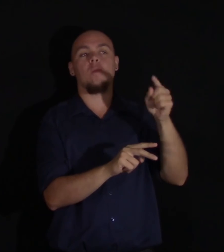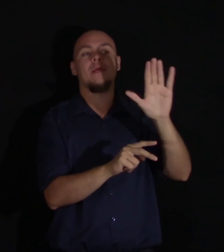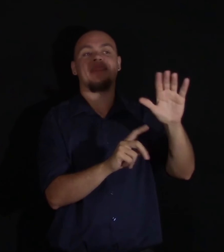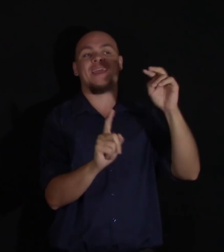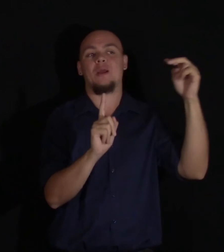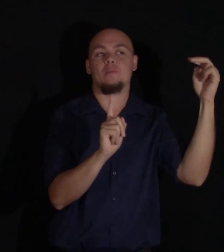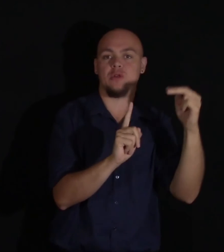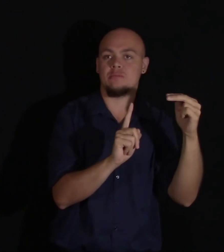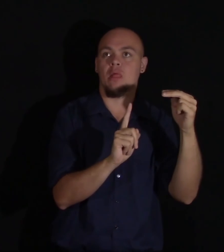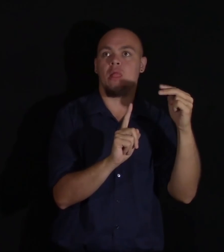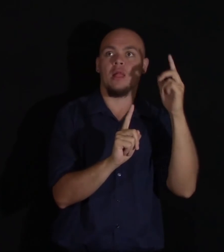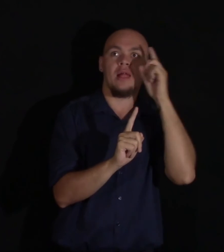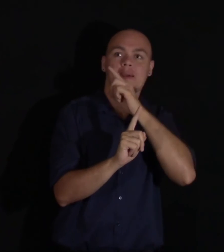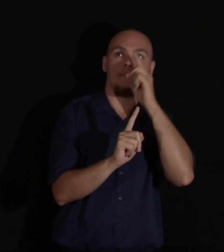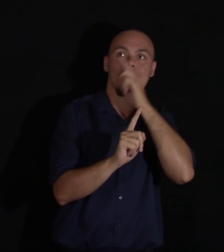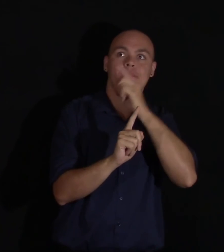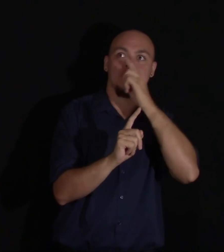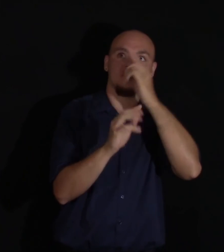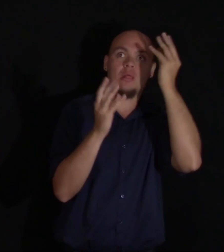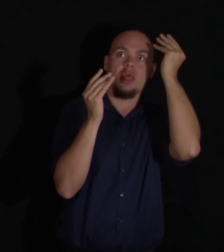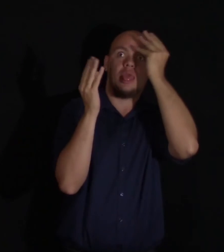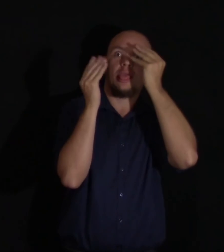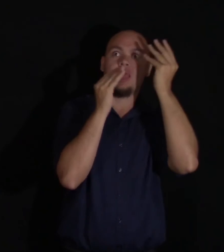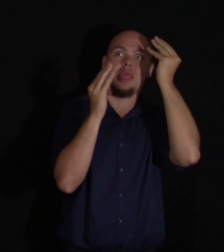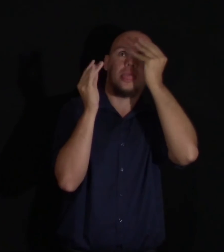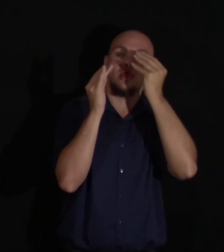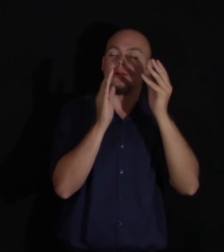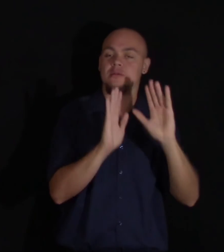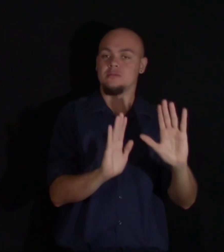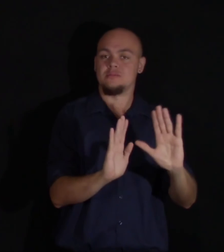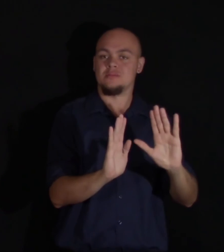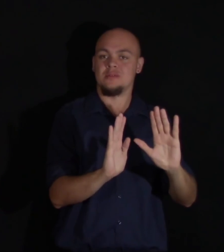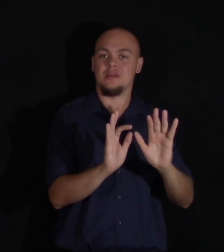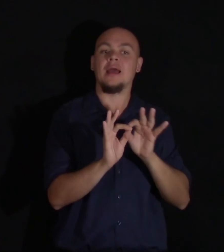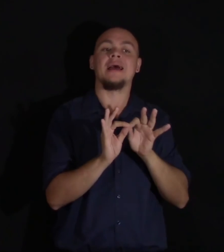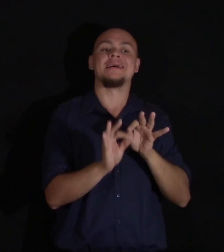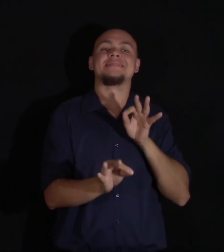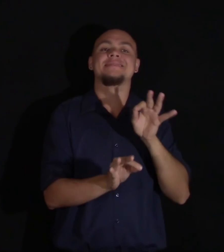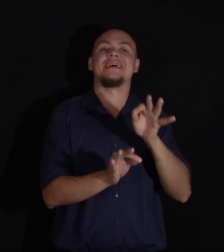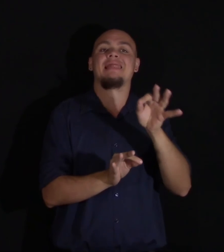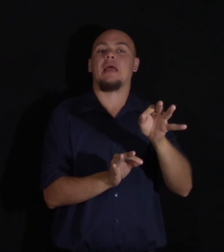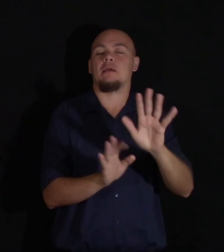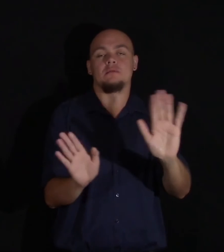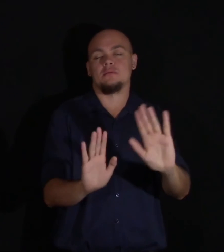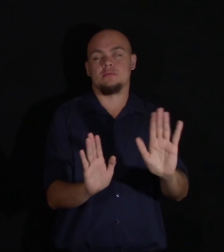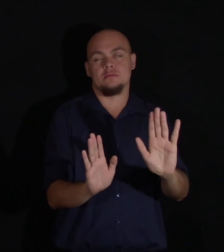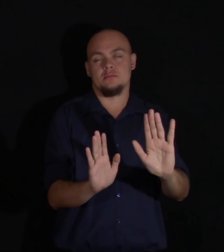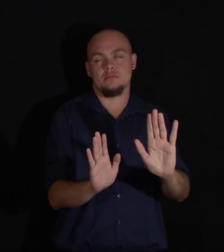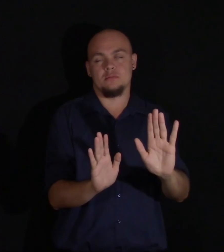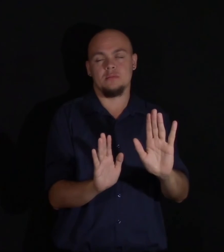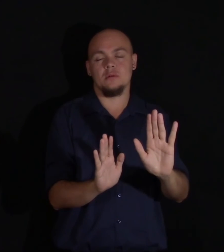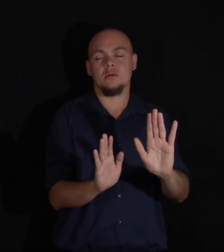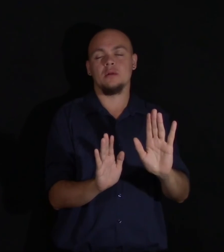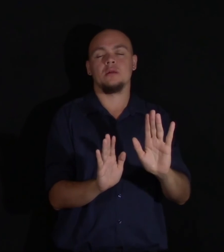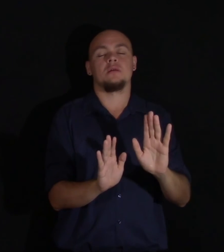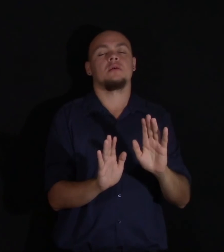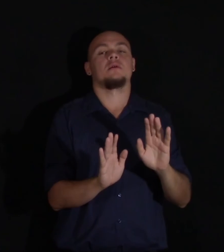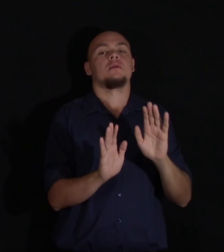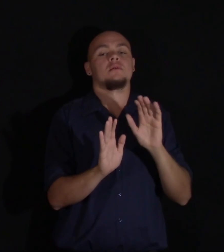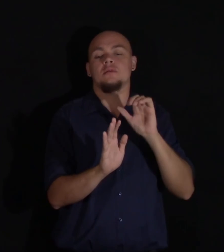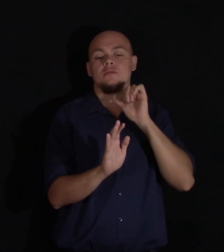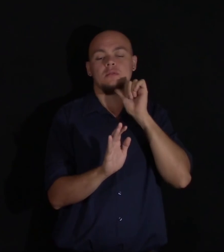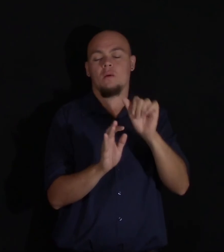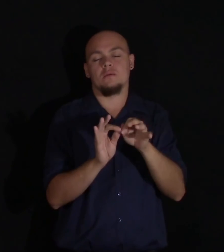syndrome film is going around in their head. Do not delay in pushing back on the imposter syndrome. Do